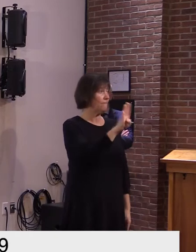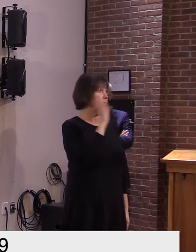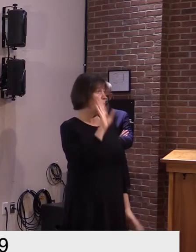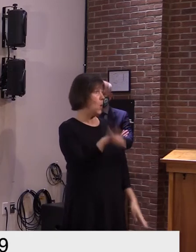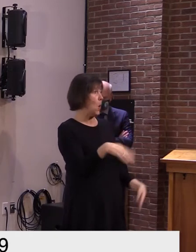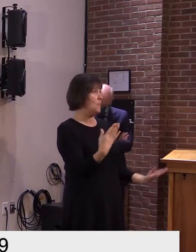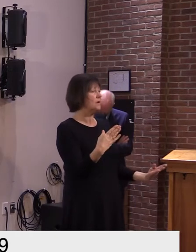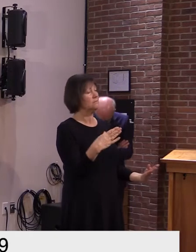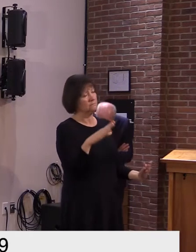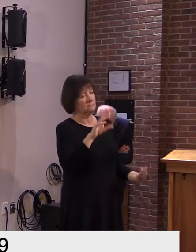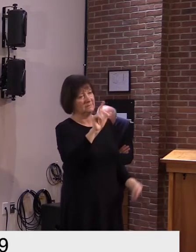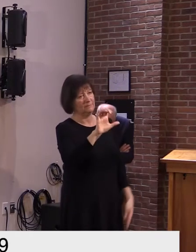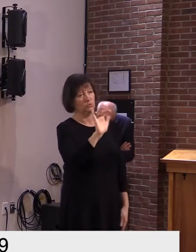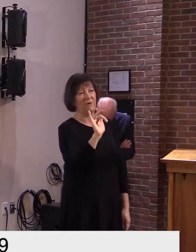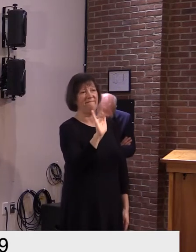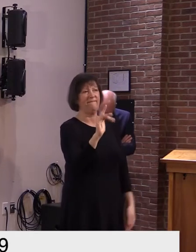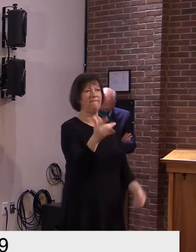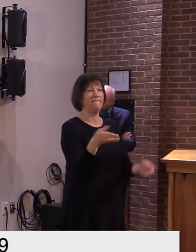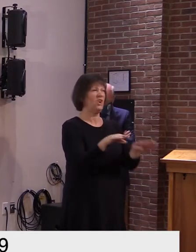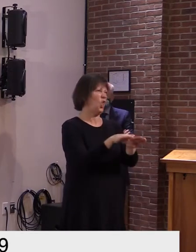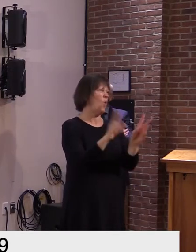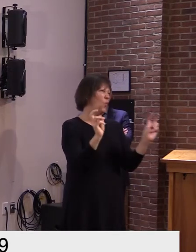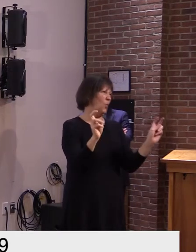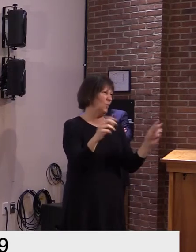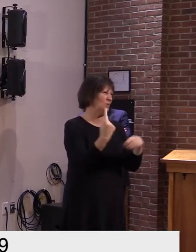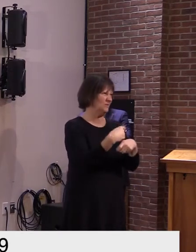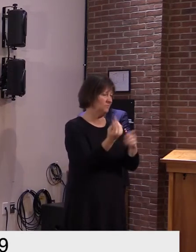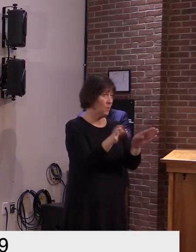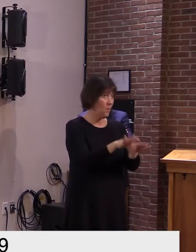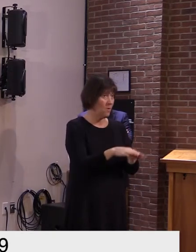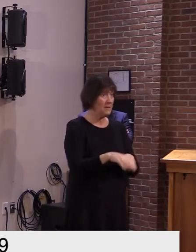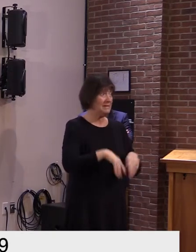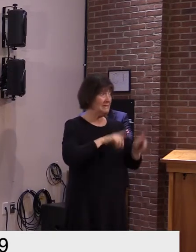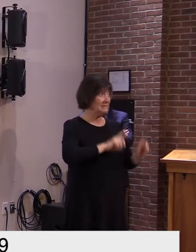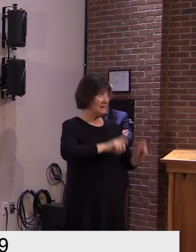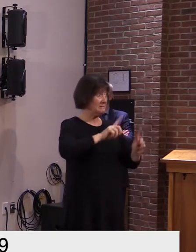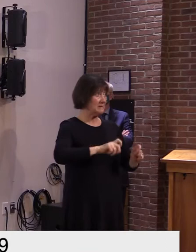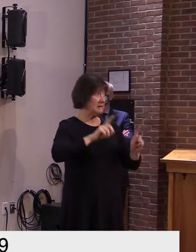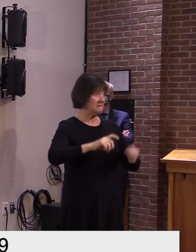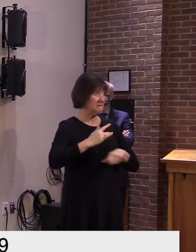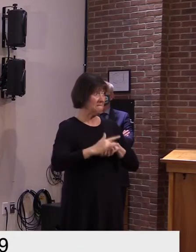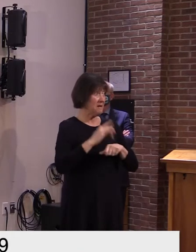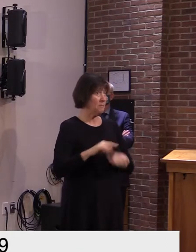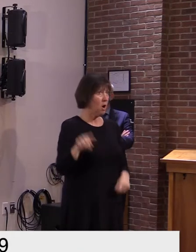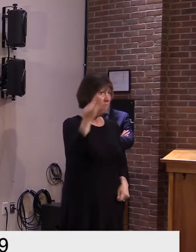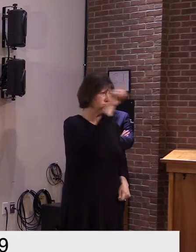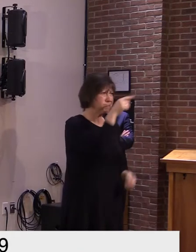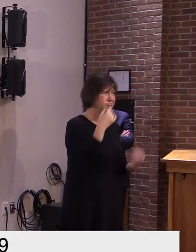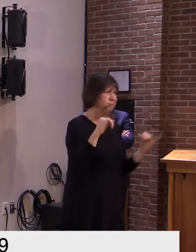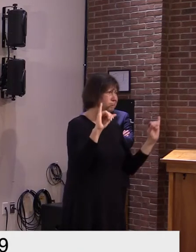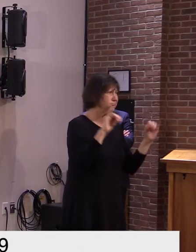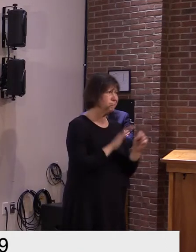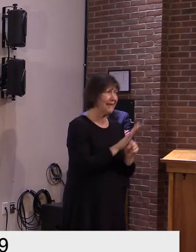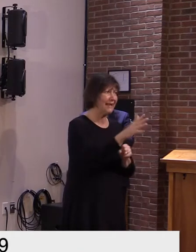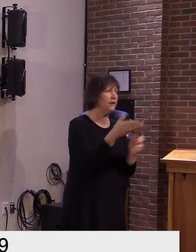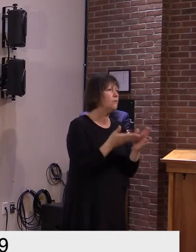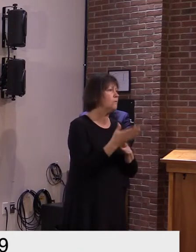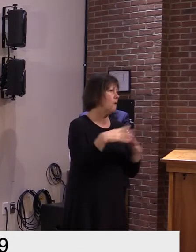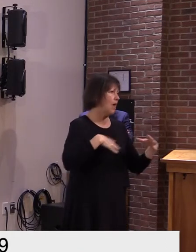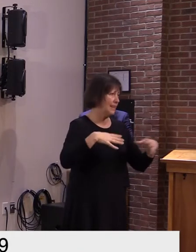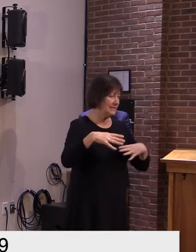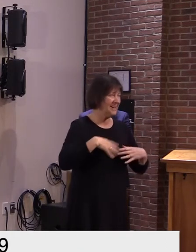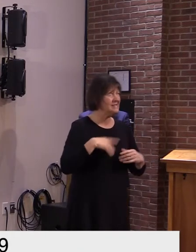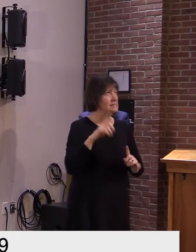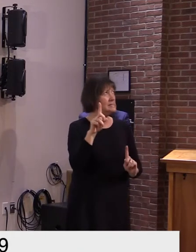be closed on the 25th, but the testing capability will have testing capability over the holidays. I think